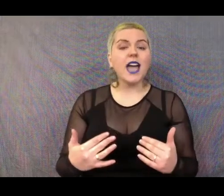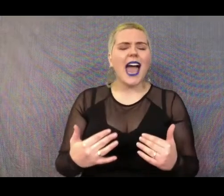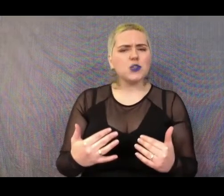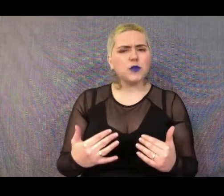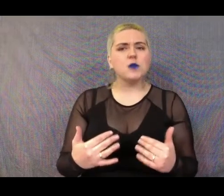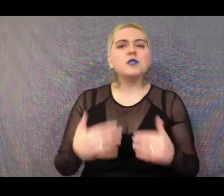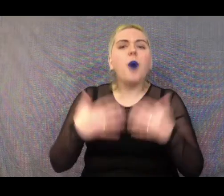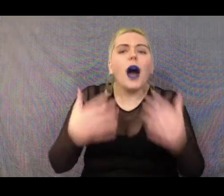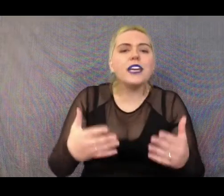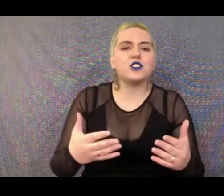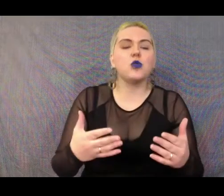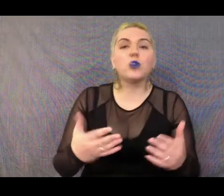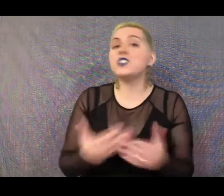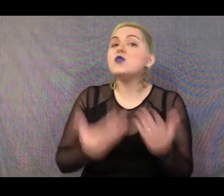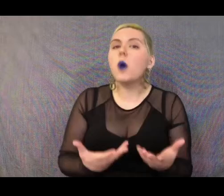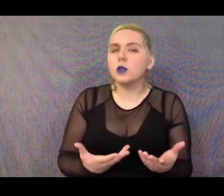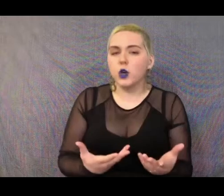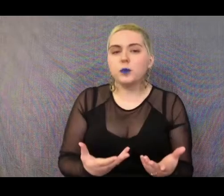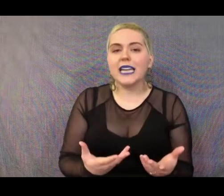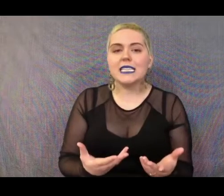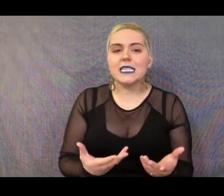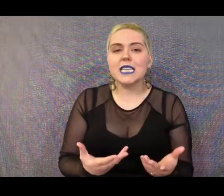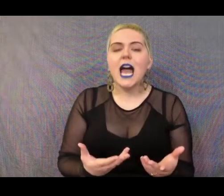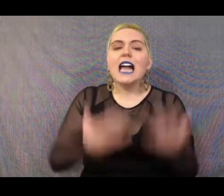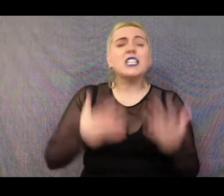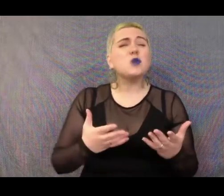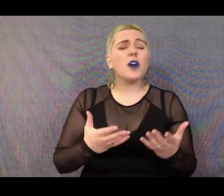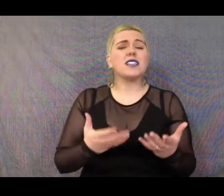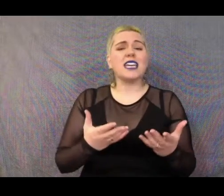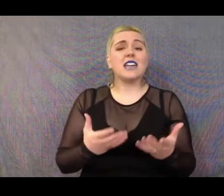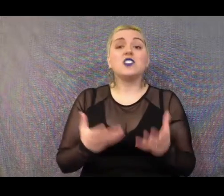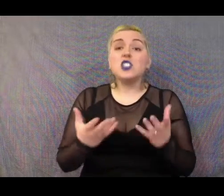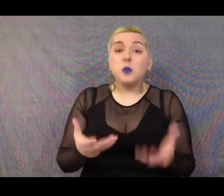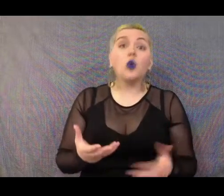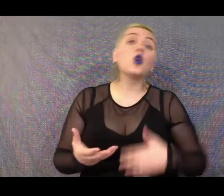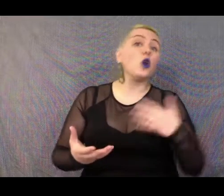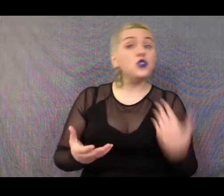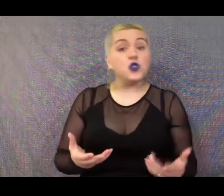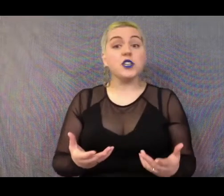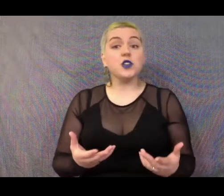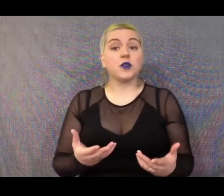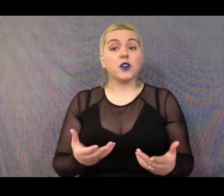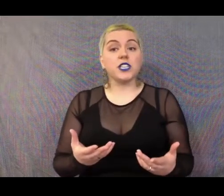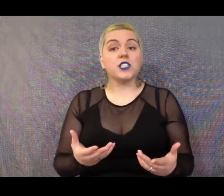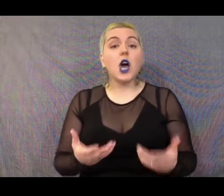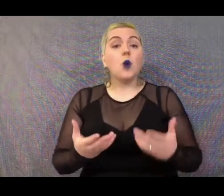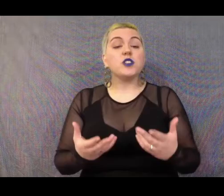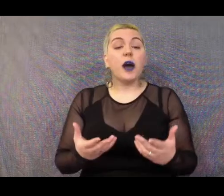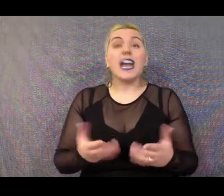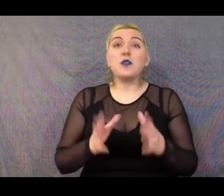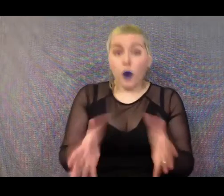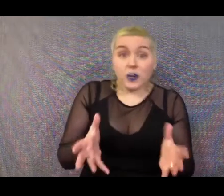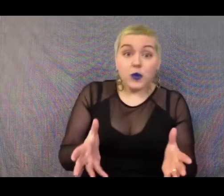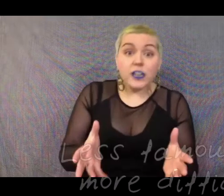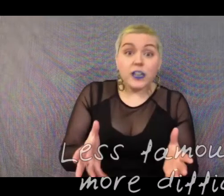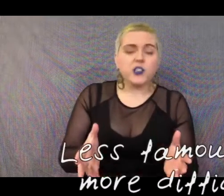papers, as reviewers bias towards these well-known places. This works against smaller or newer universities, which might